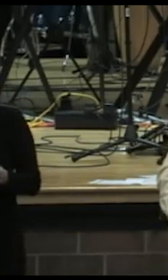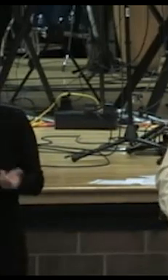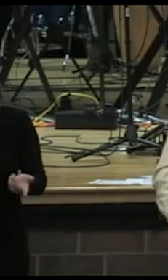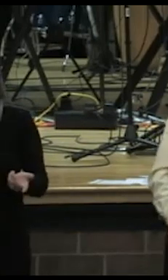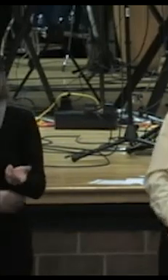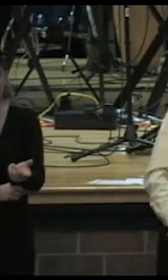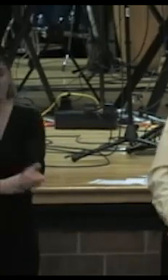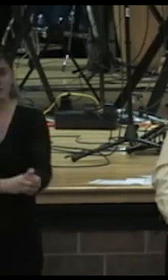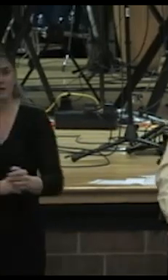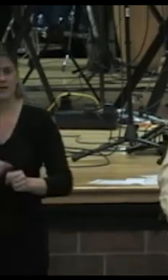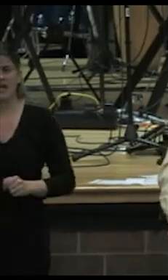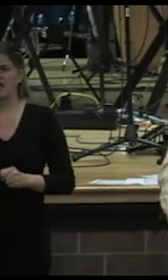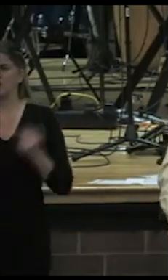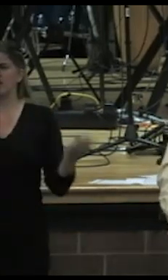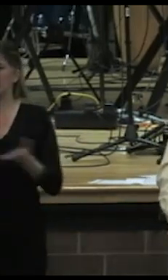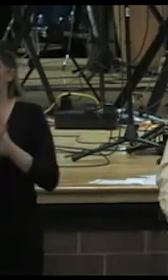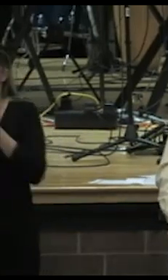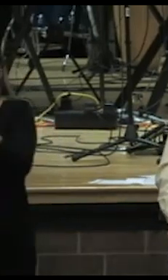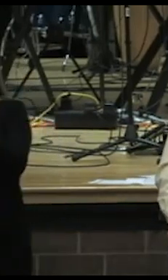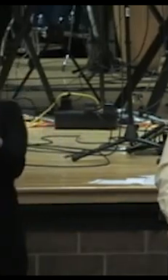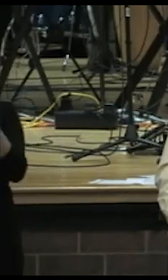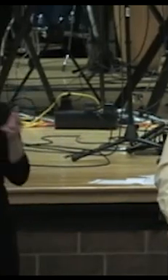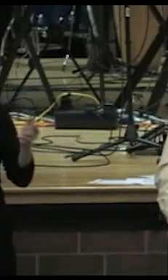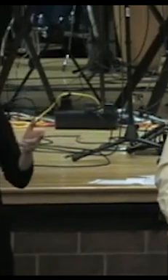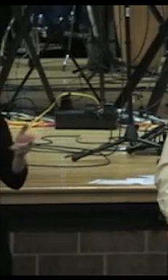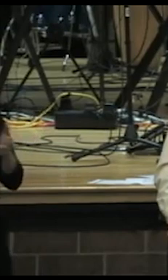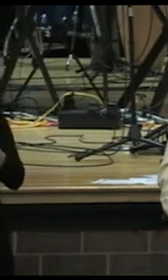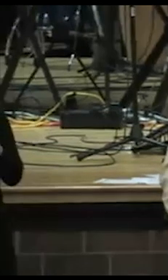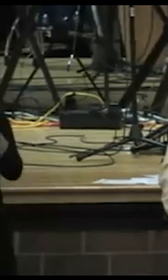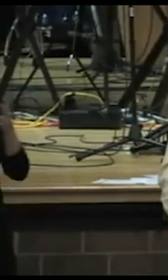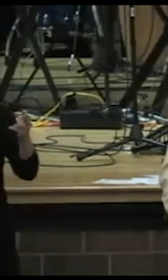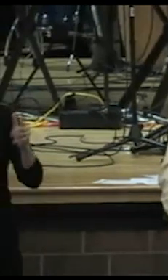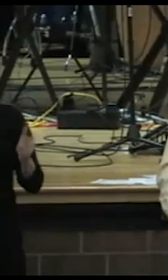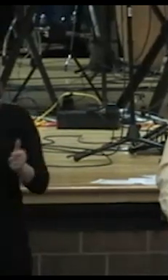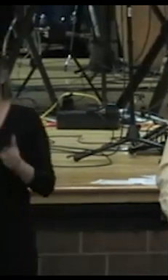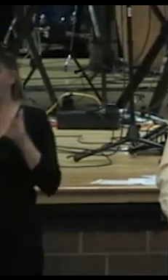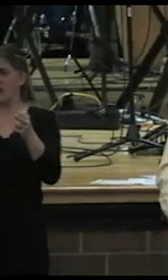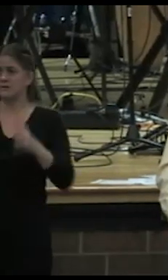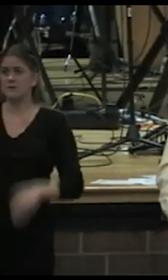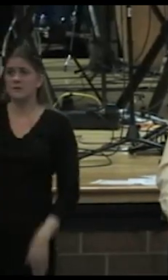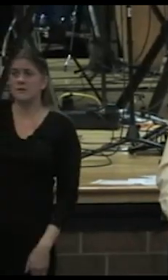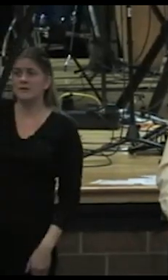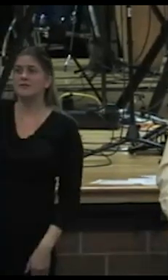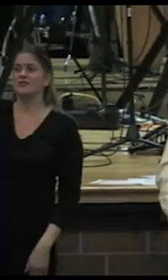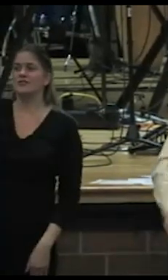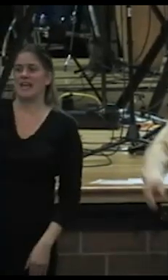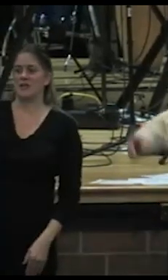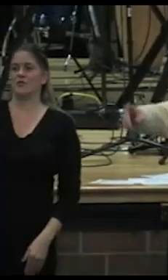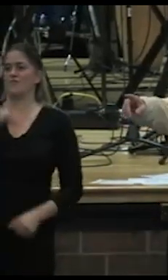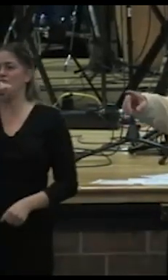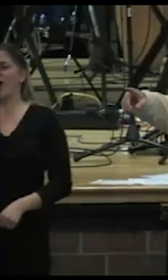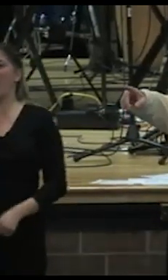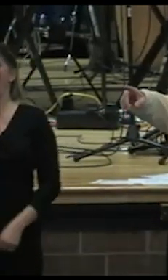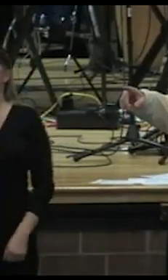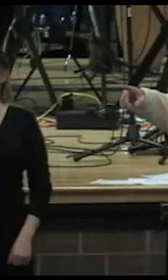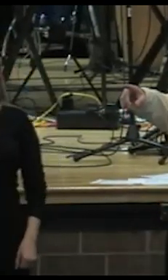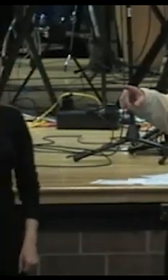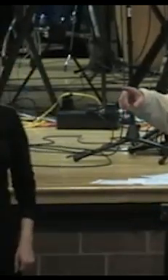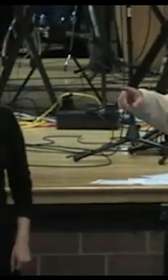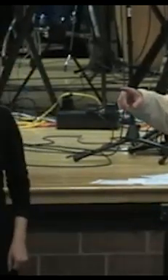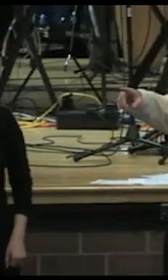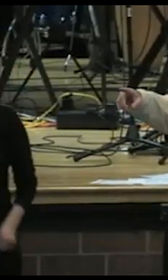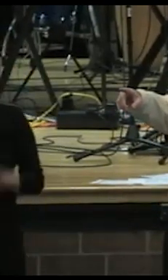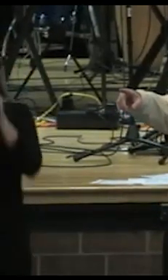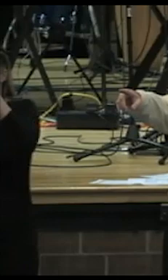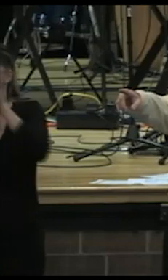Does anybody here hunt? Are there any hunters here? A few. Jake, you're a hunter. Everybody, all animals lovers. Look at that.